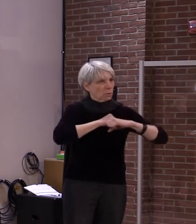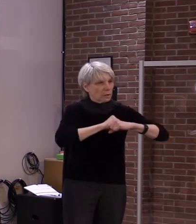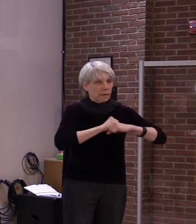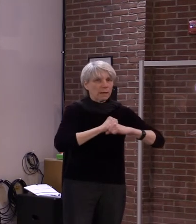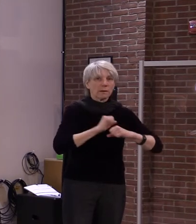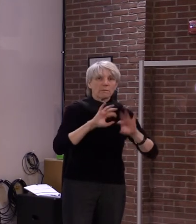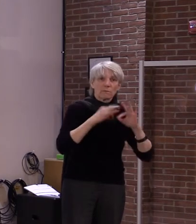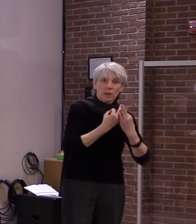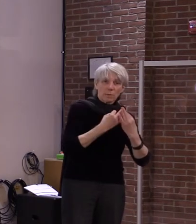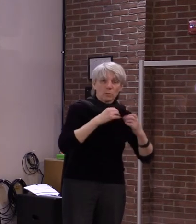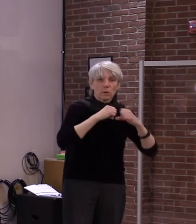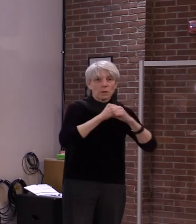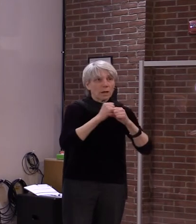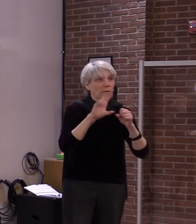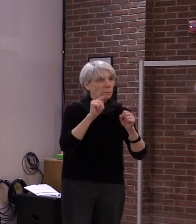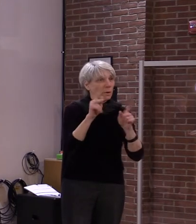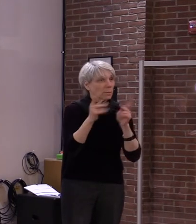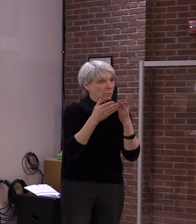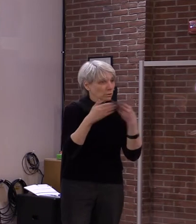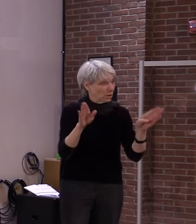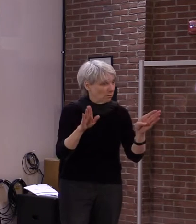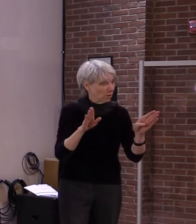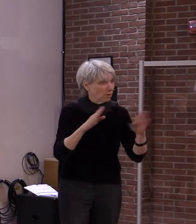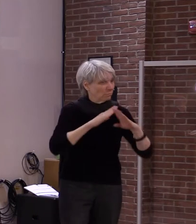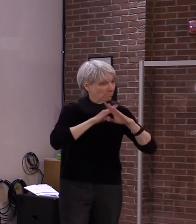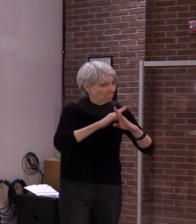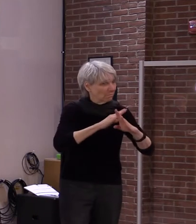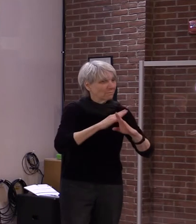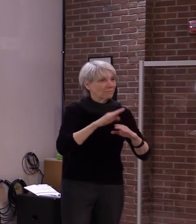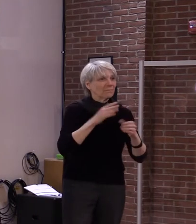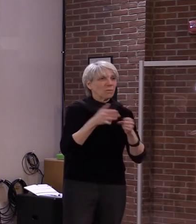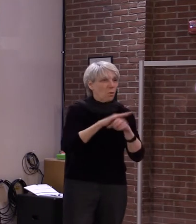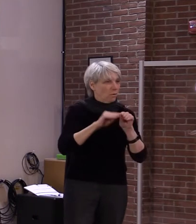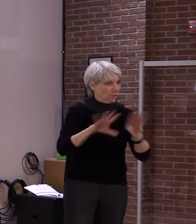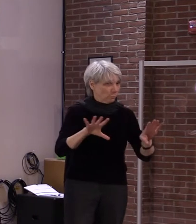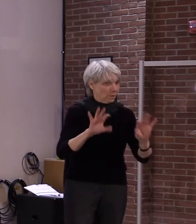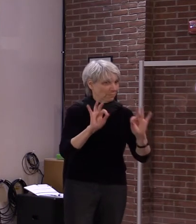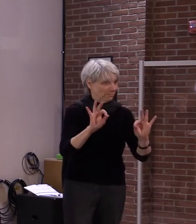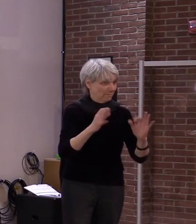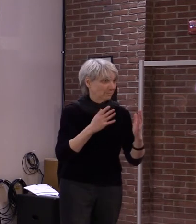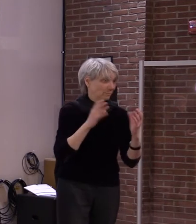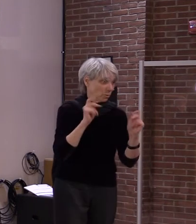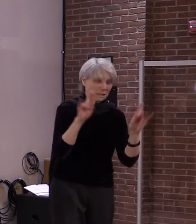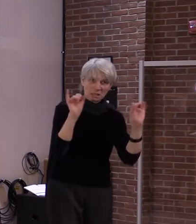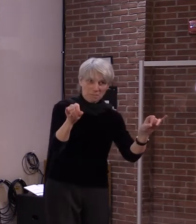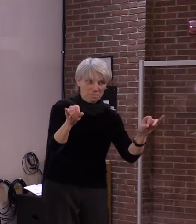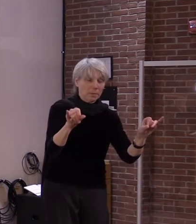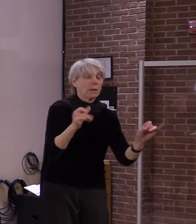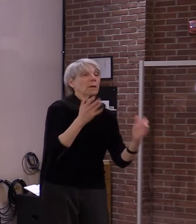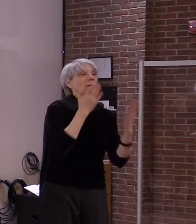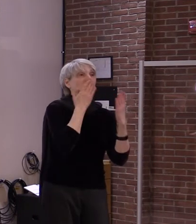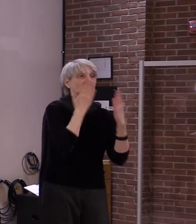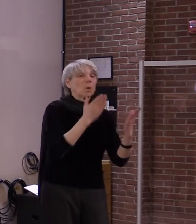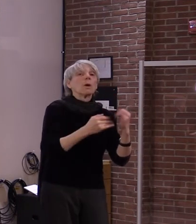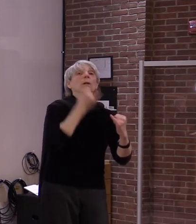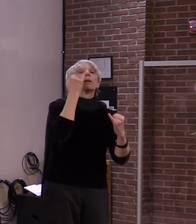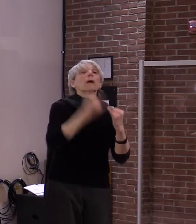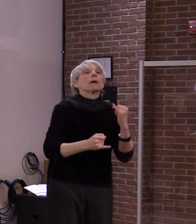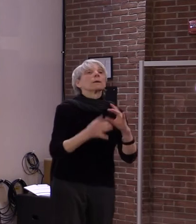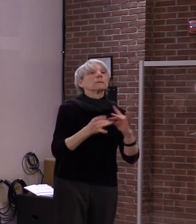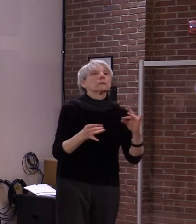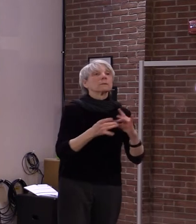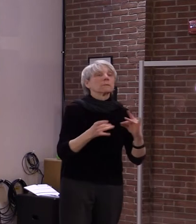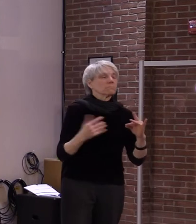vermonters from covin 19. lastly i i want to say this because we keep